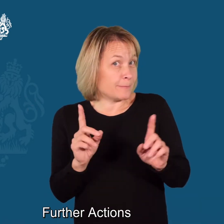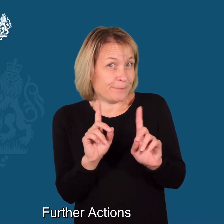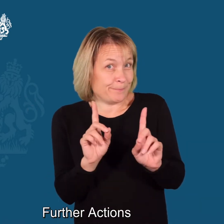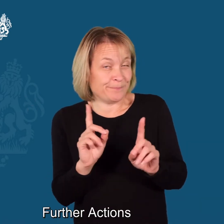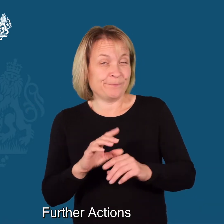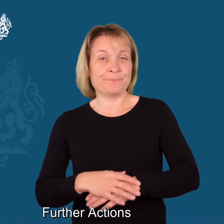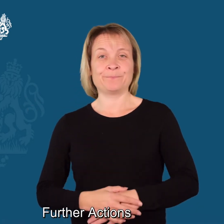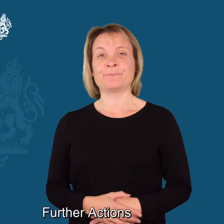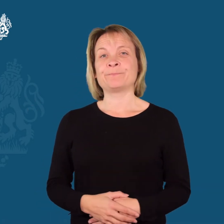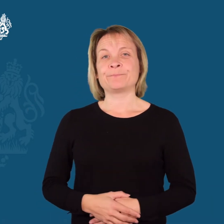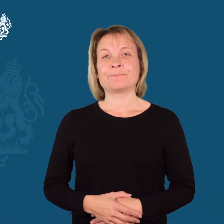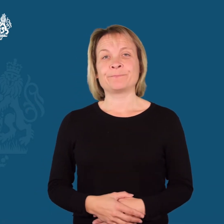Further actions.